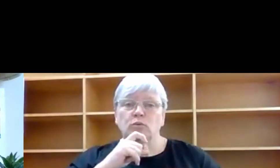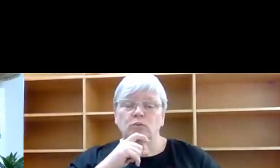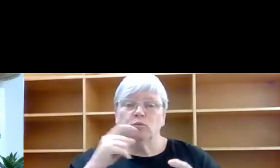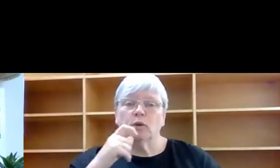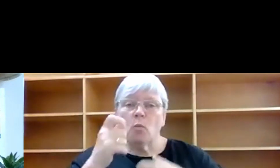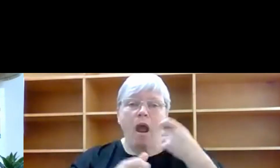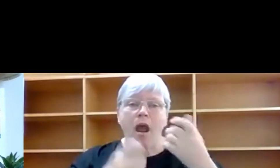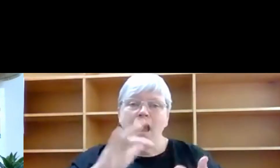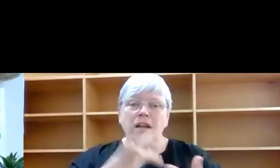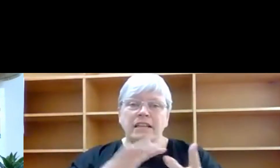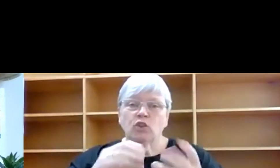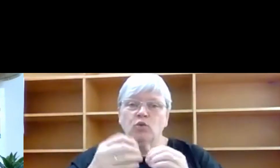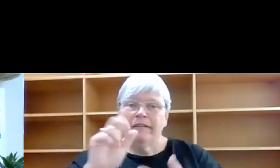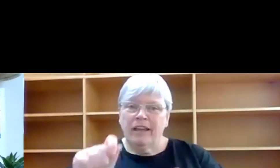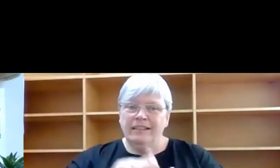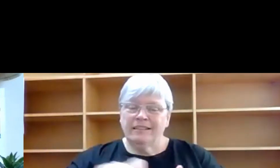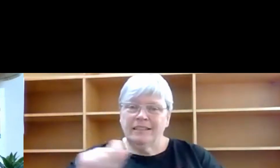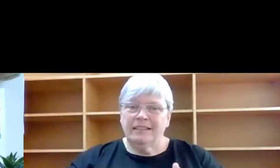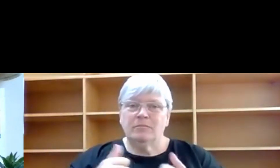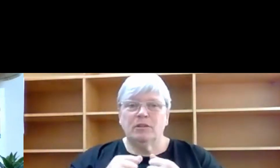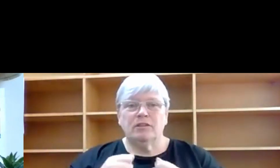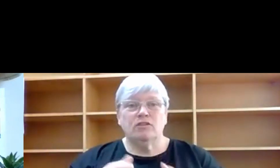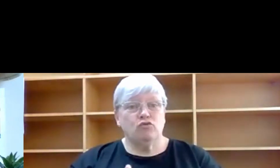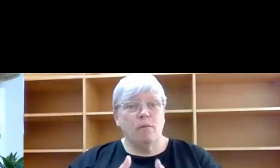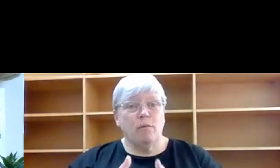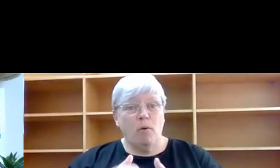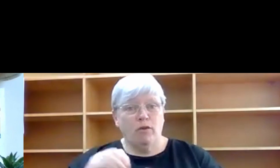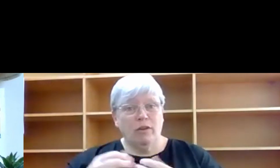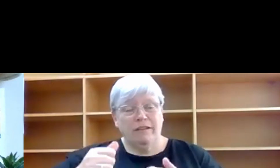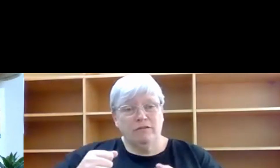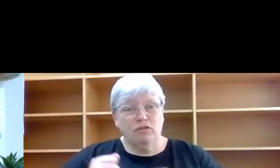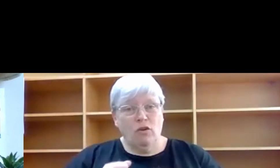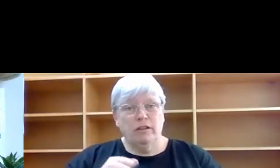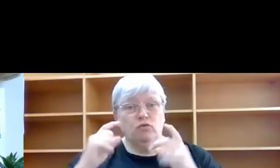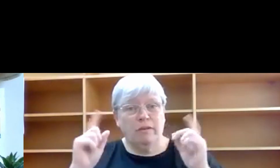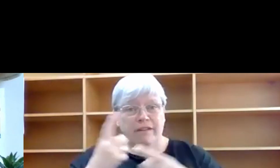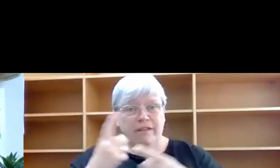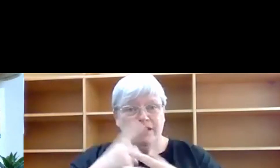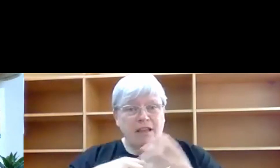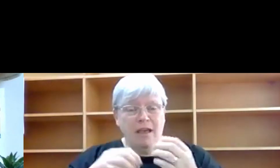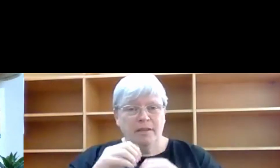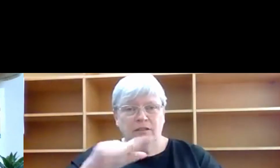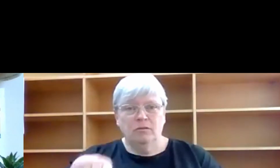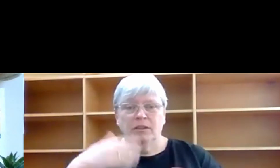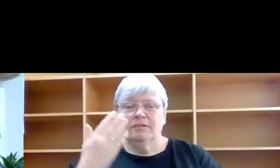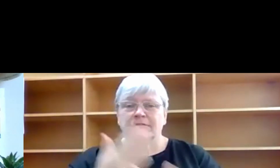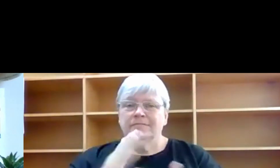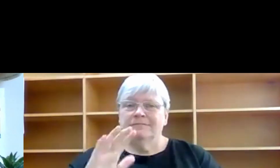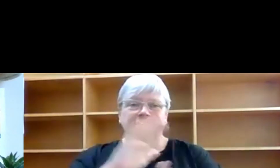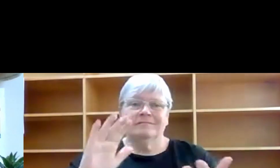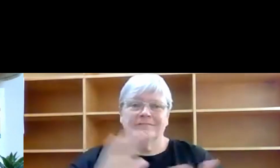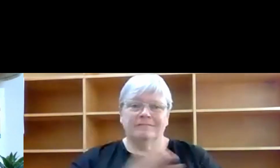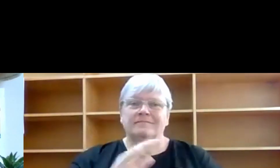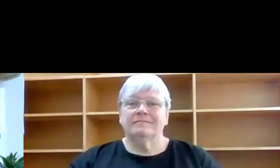for Creative Writing with the generous support of Creative Scotland and the University of Aberdeen. We are absolutely delighted